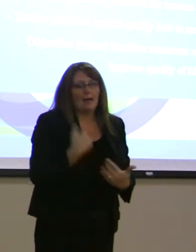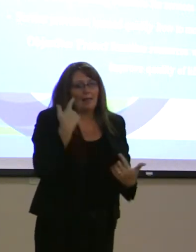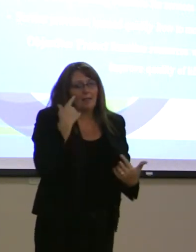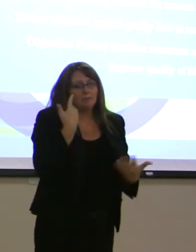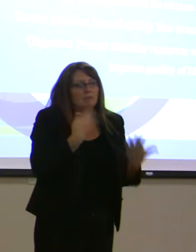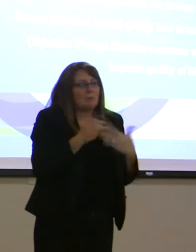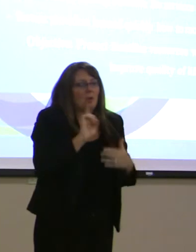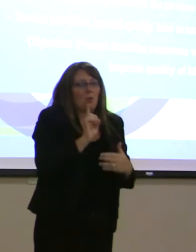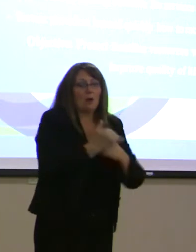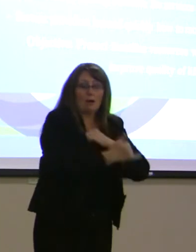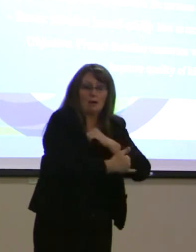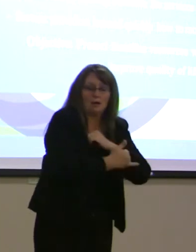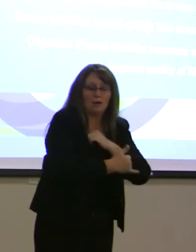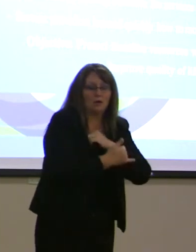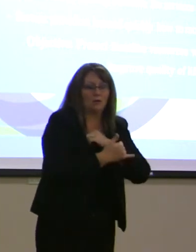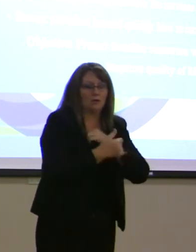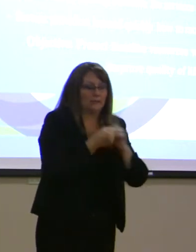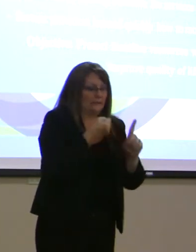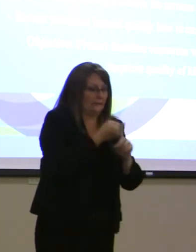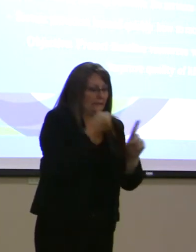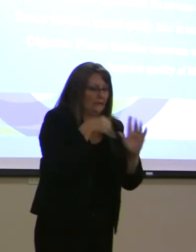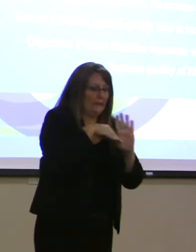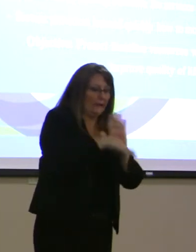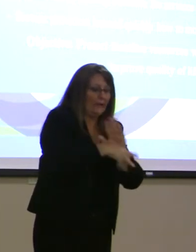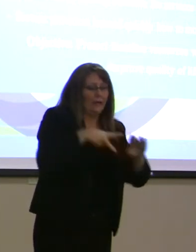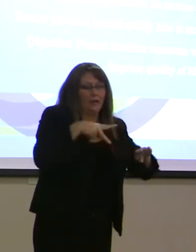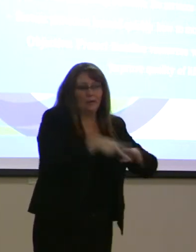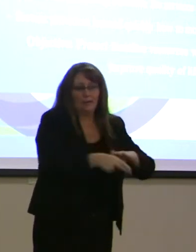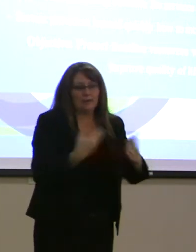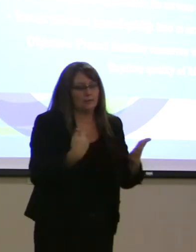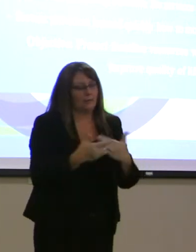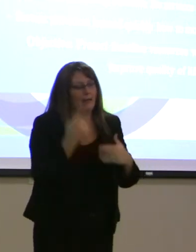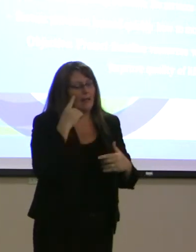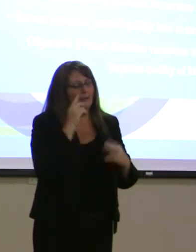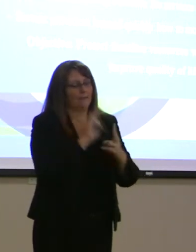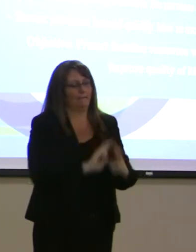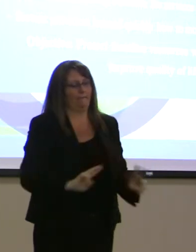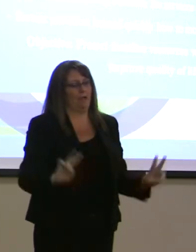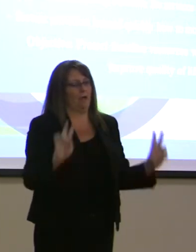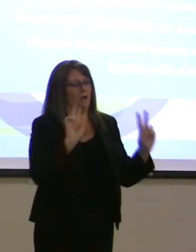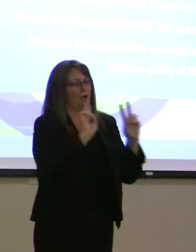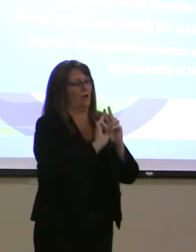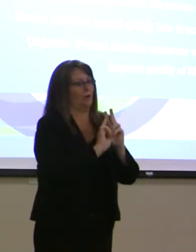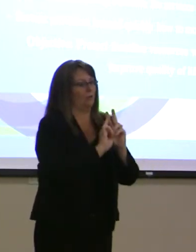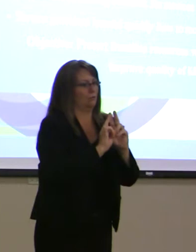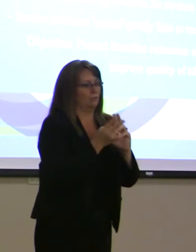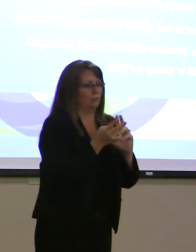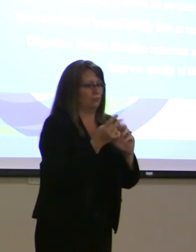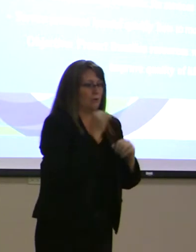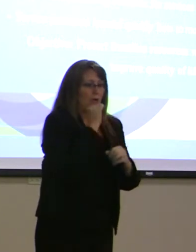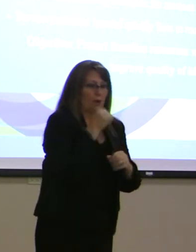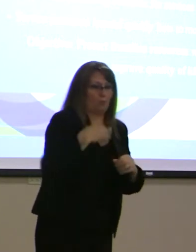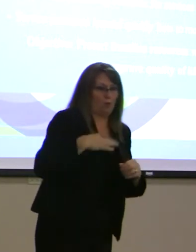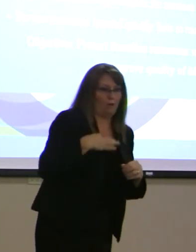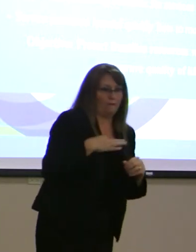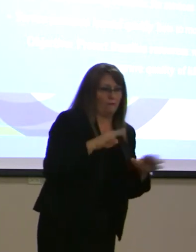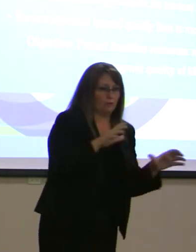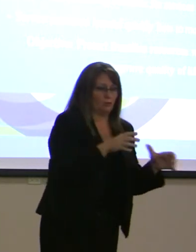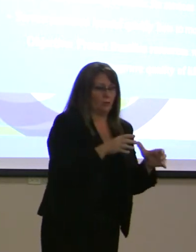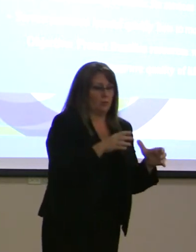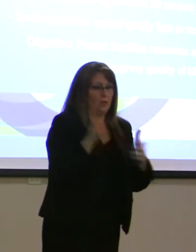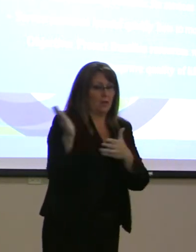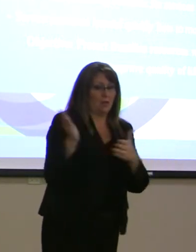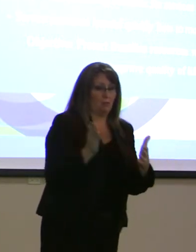what country we're in that is hit by recession or in cutbacks, I think the value that the not-for-profit sector brings